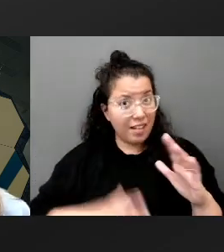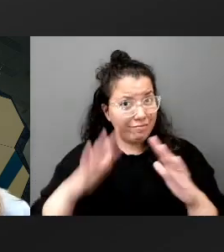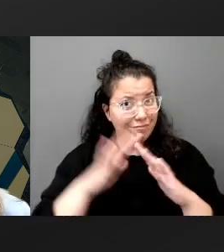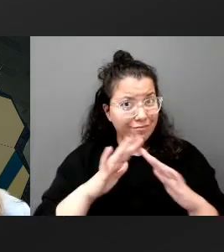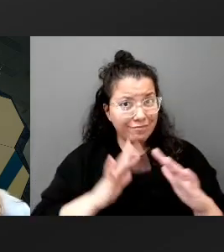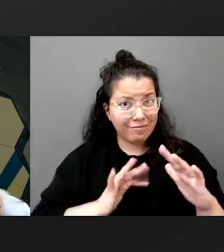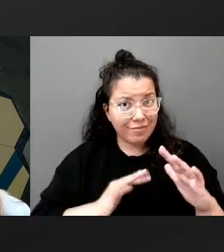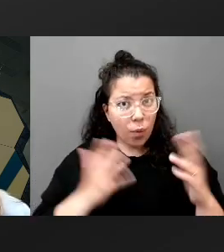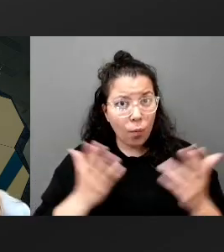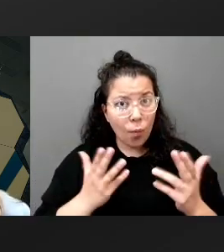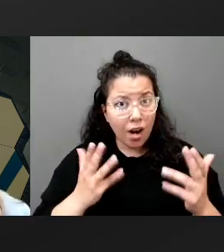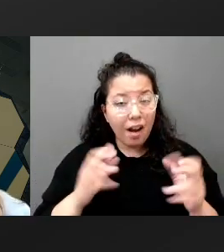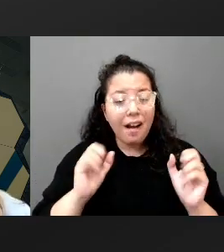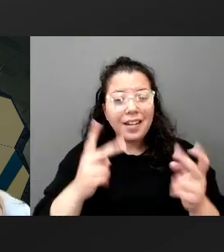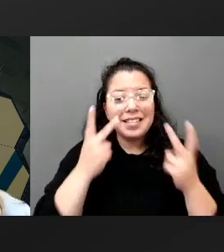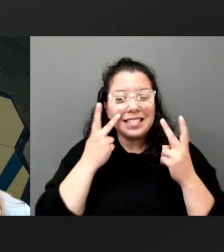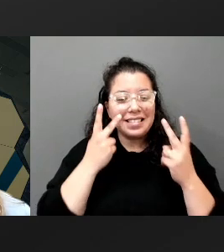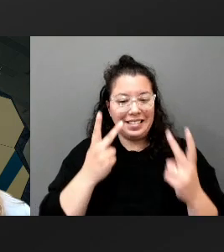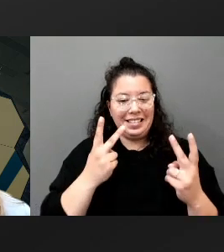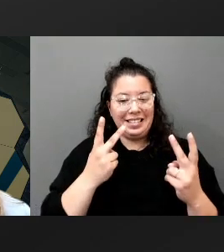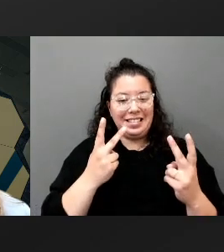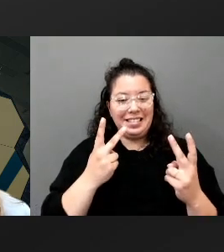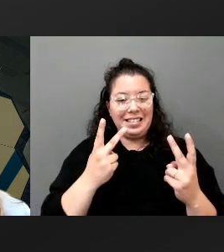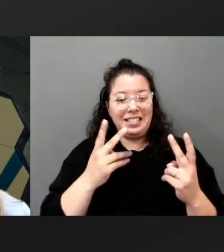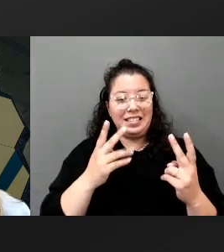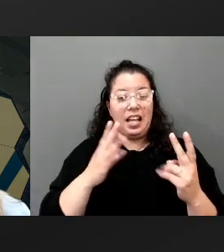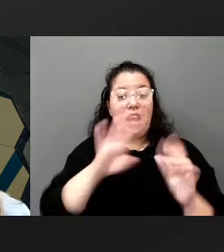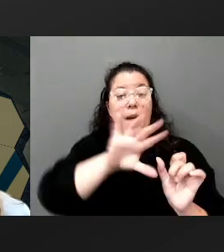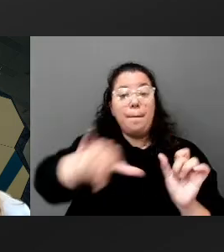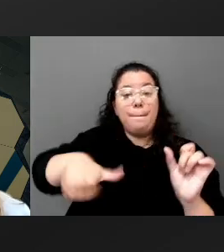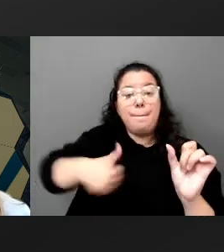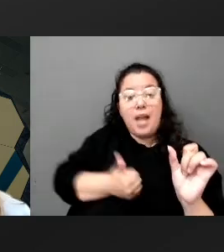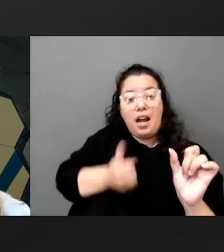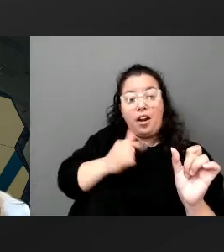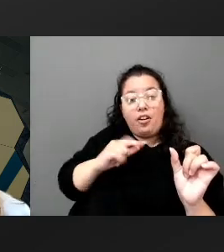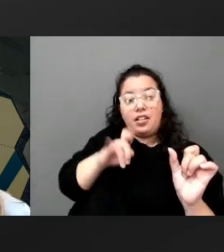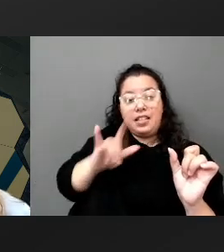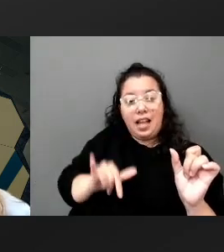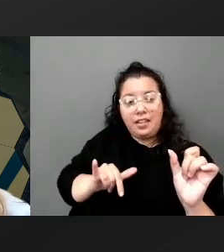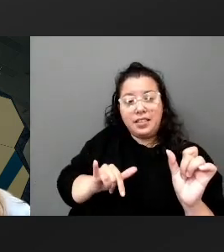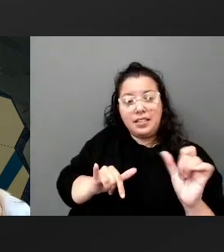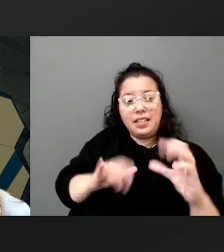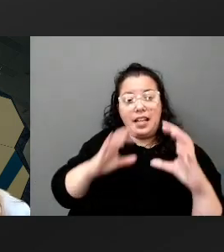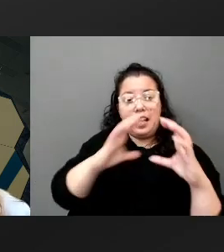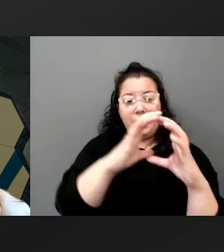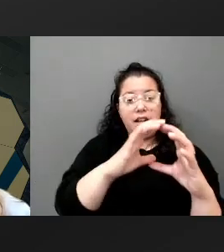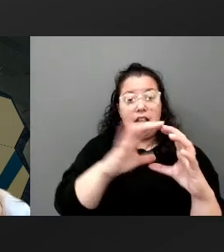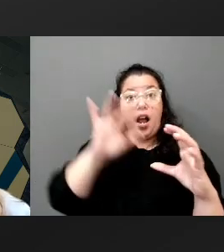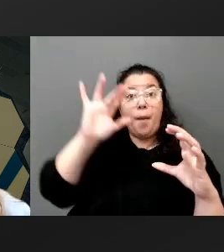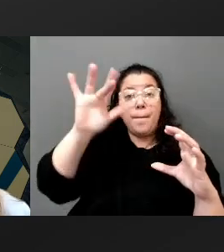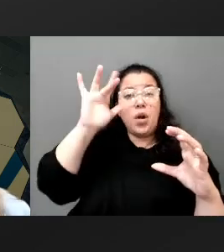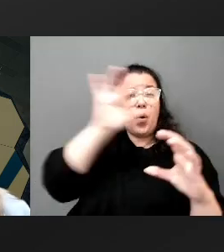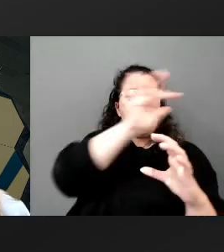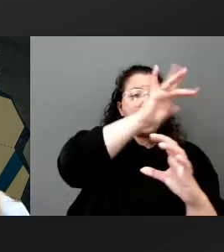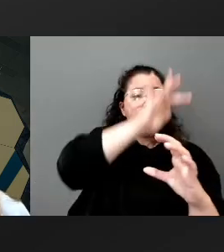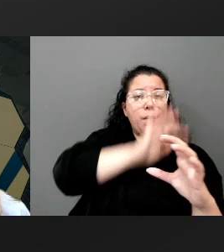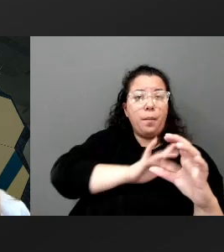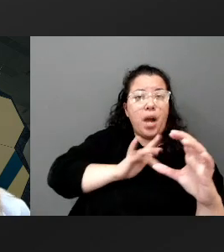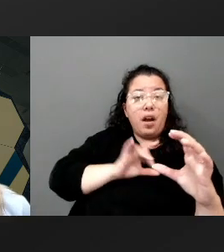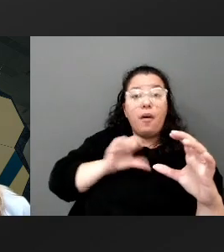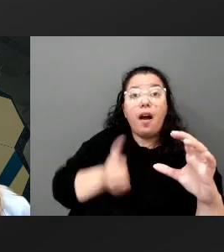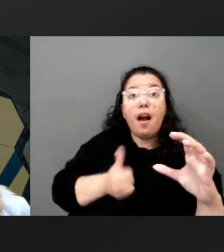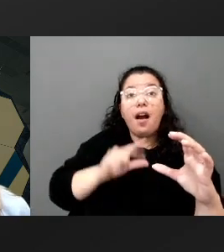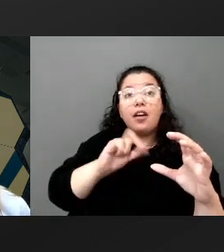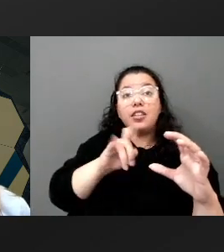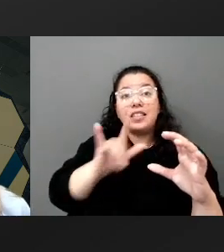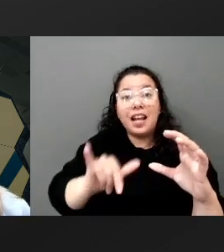that you also can see background galaxies that appear quite bright in this image. Galaxies are now a contaminant in